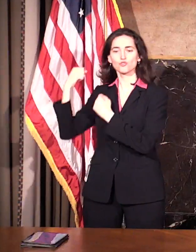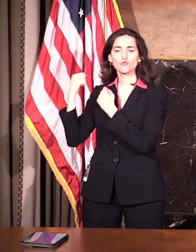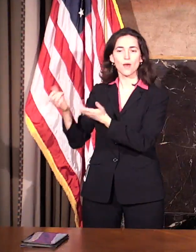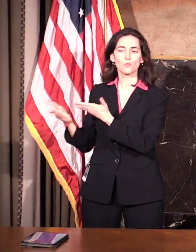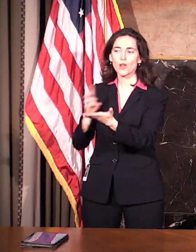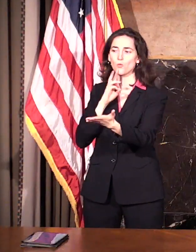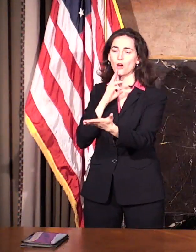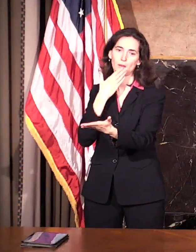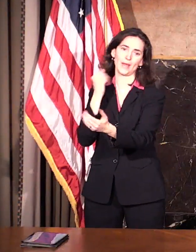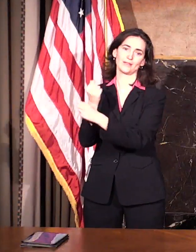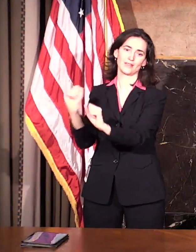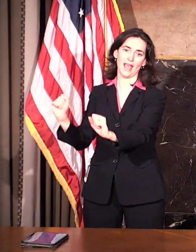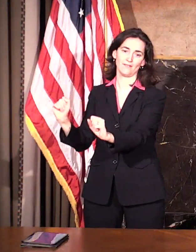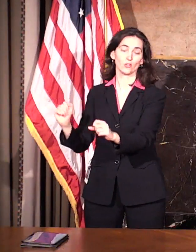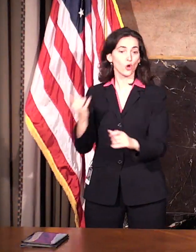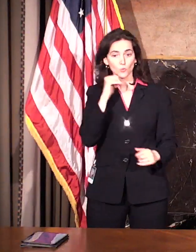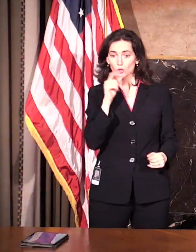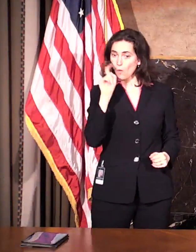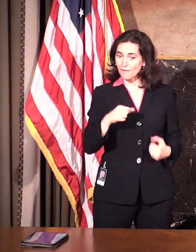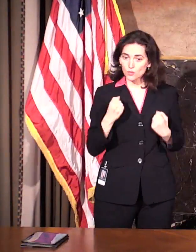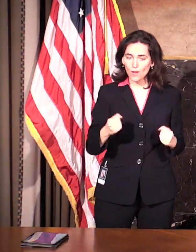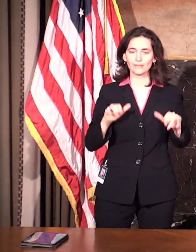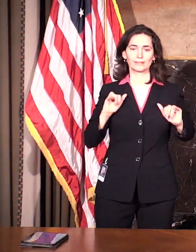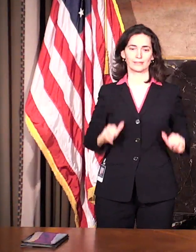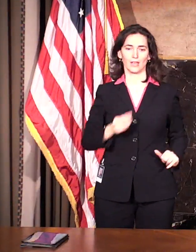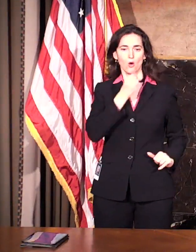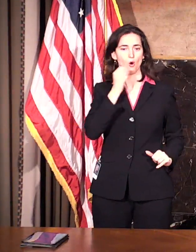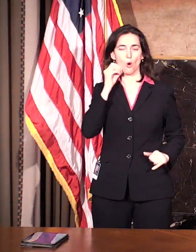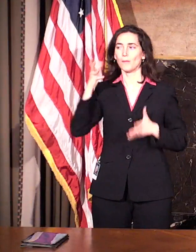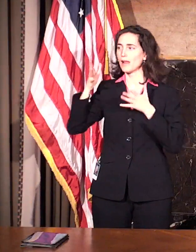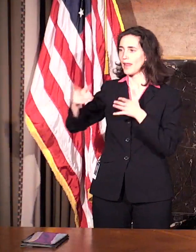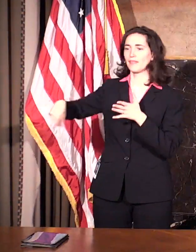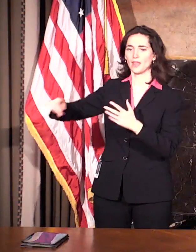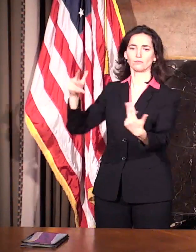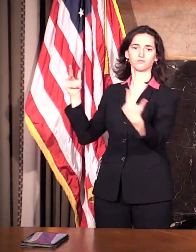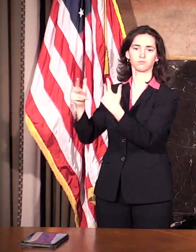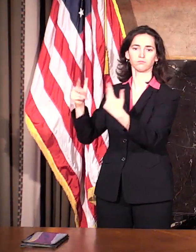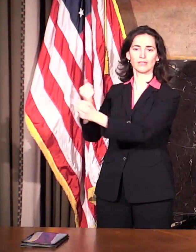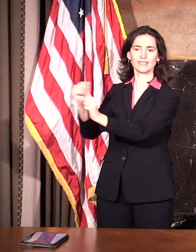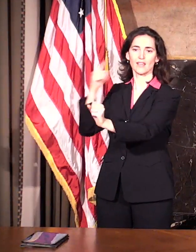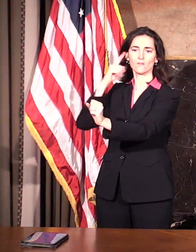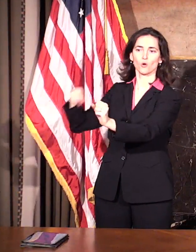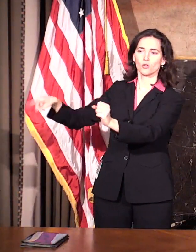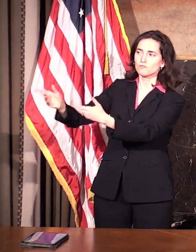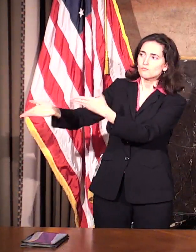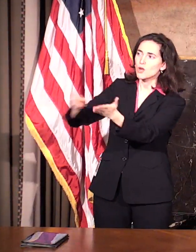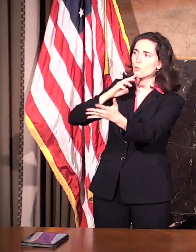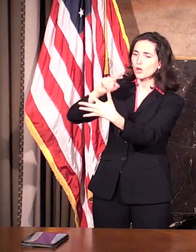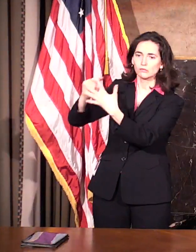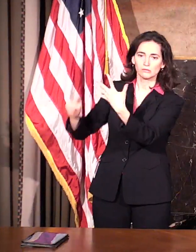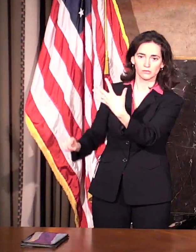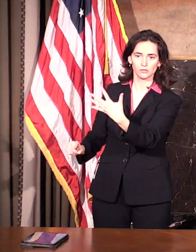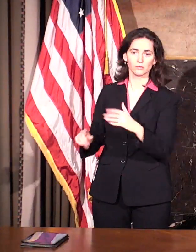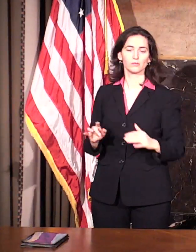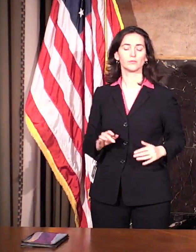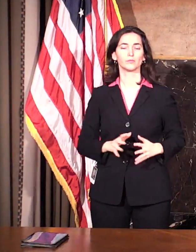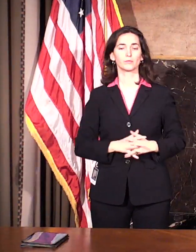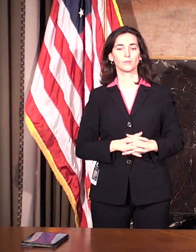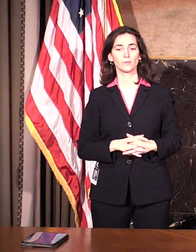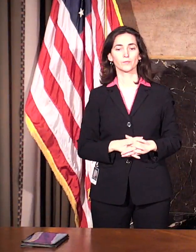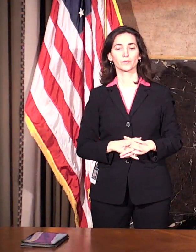way that you can safely avoid it now. I do also want to mention for individuals who